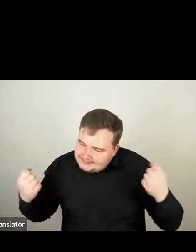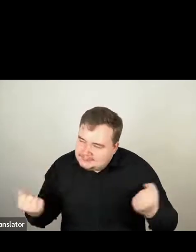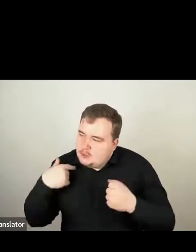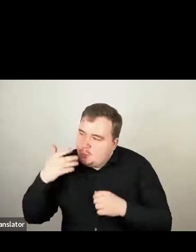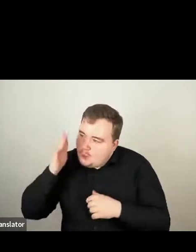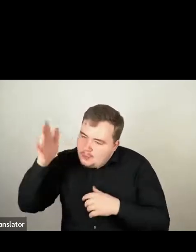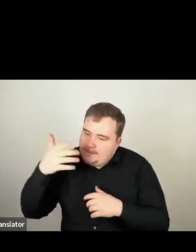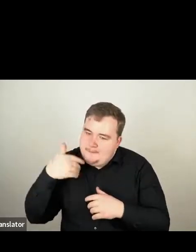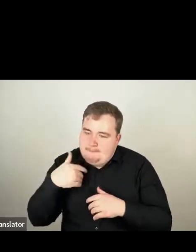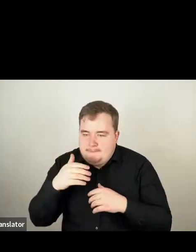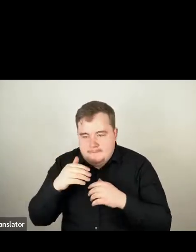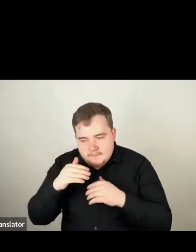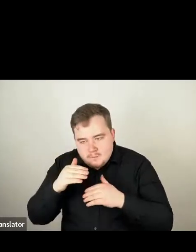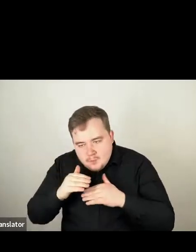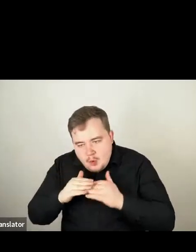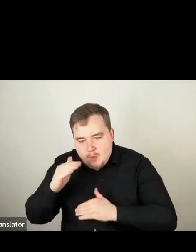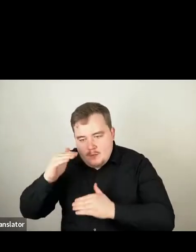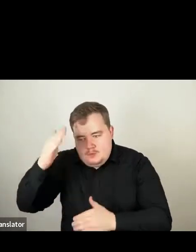parity.